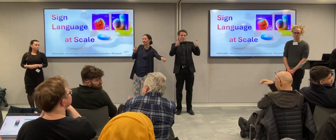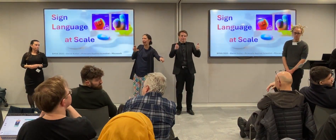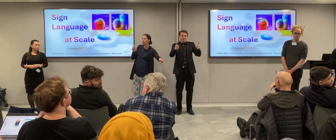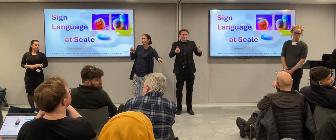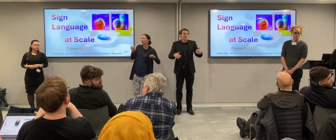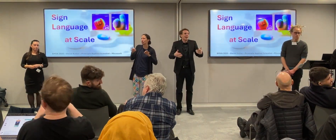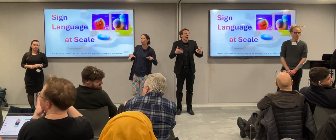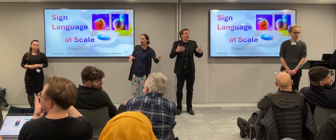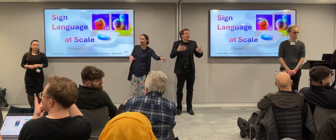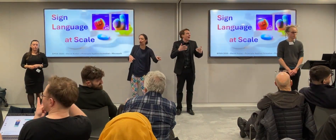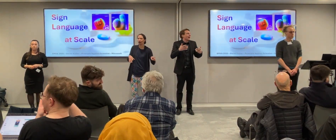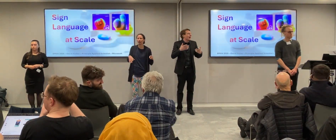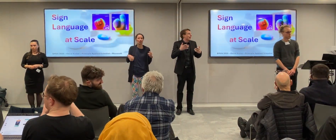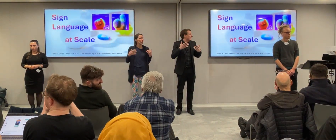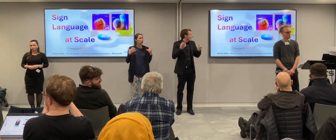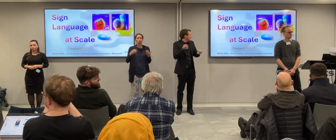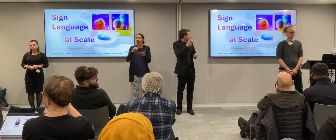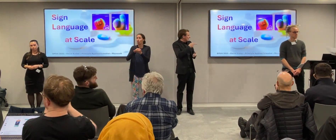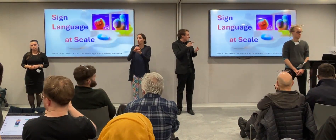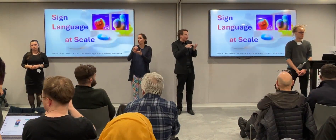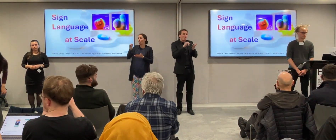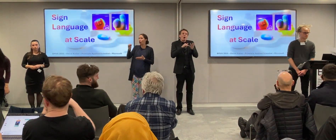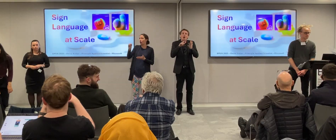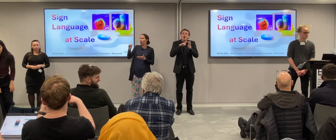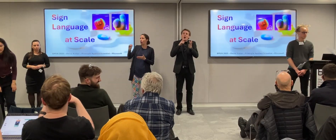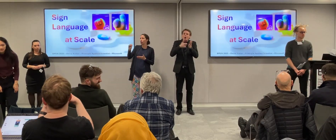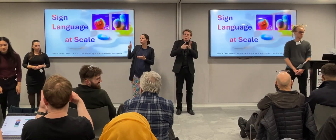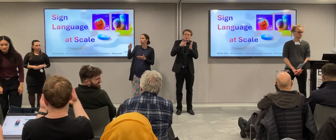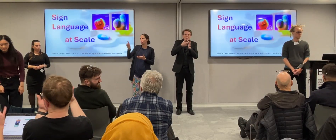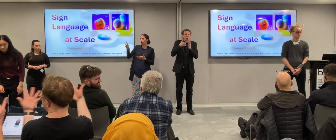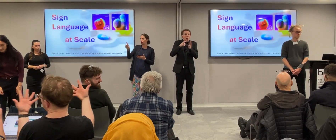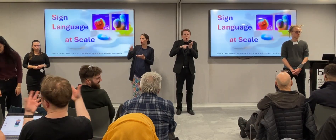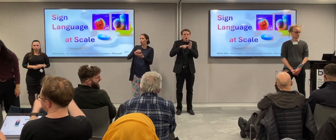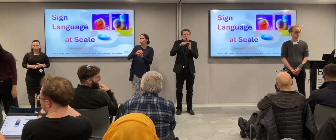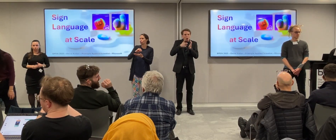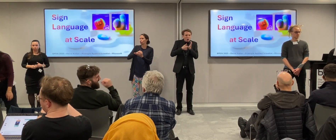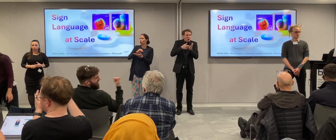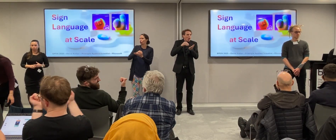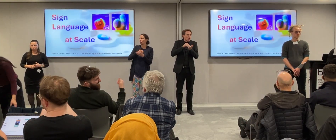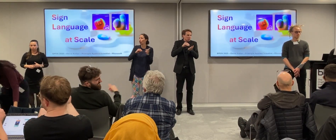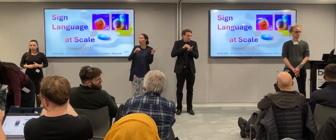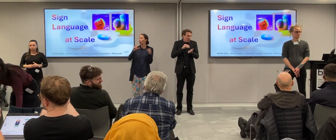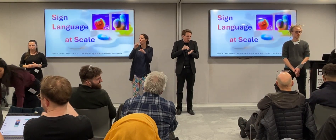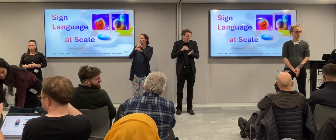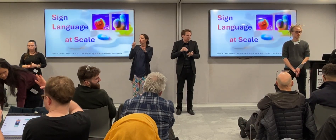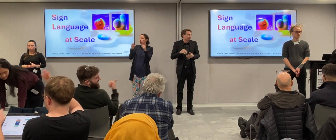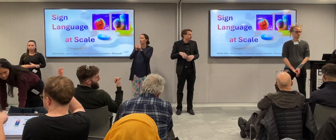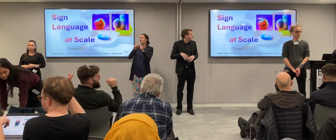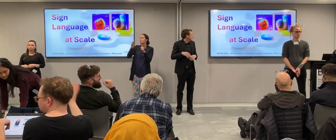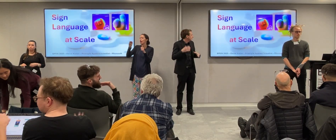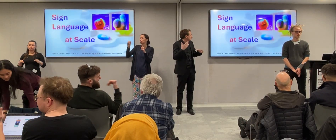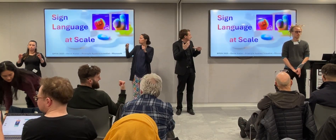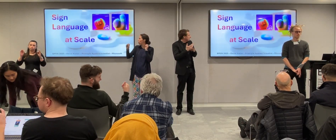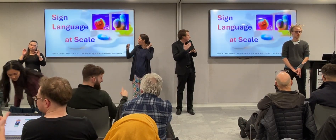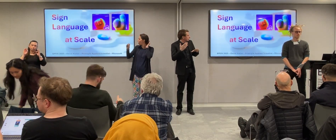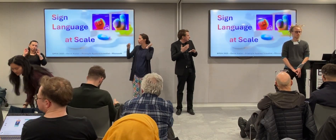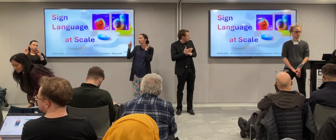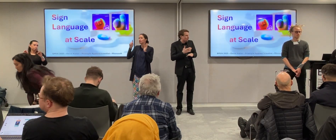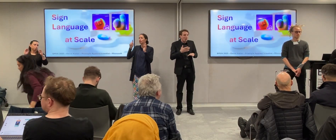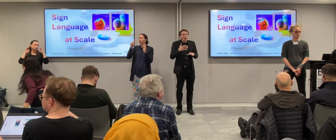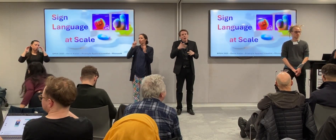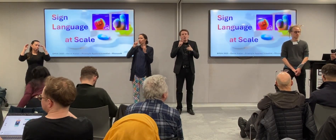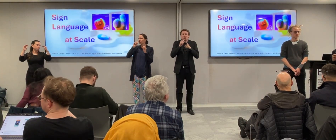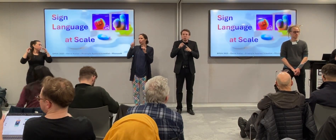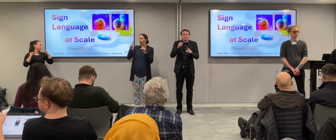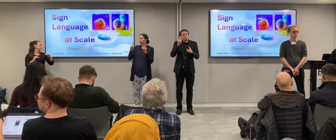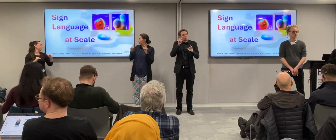we have Oscar Koller, Dr. Oscar Koller. He's working at Microsoft as a principal applied